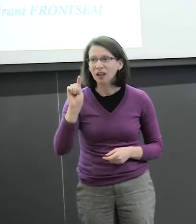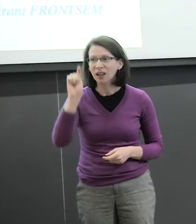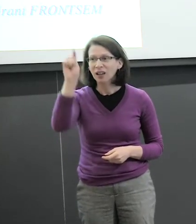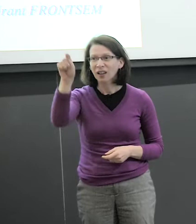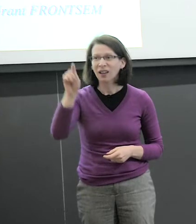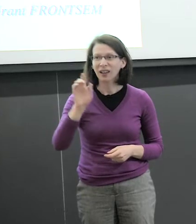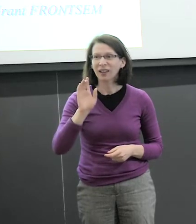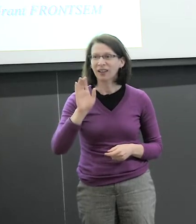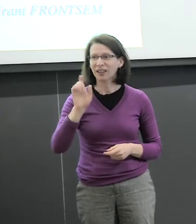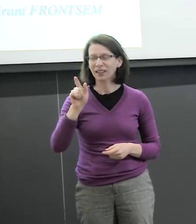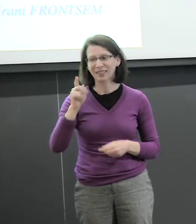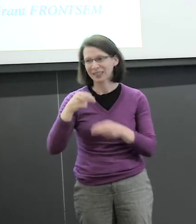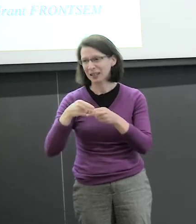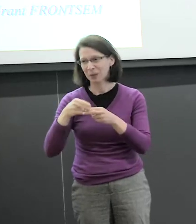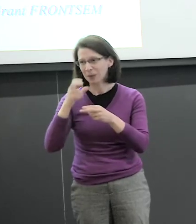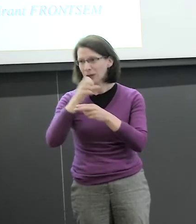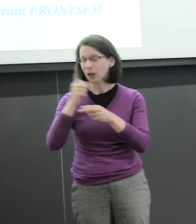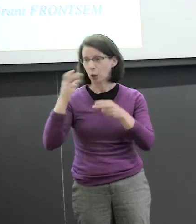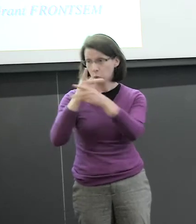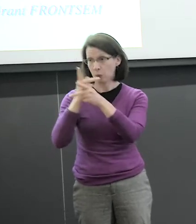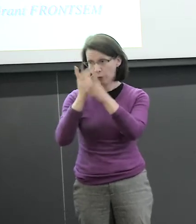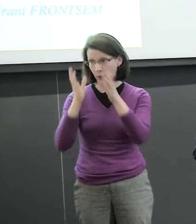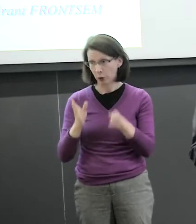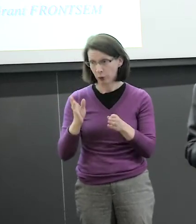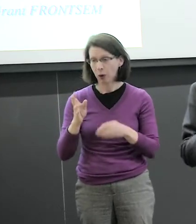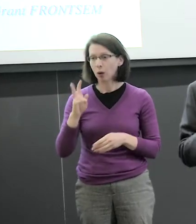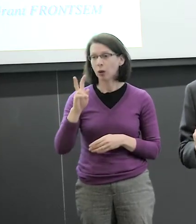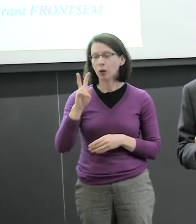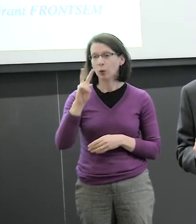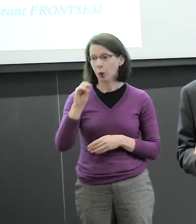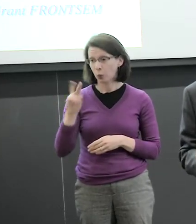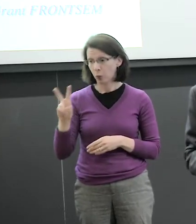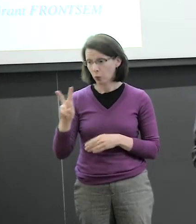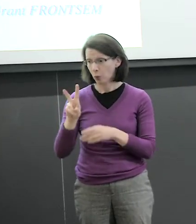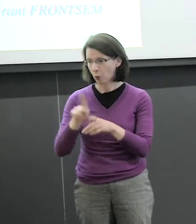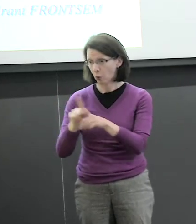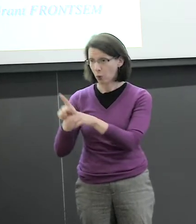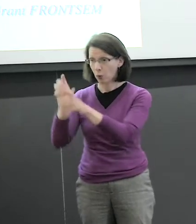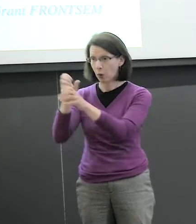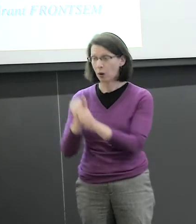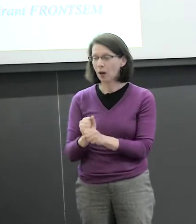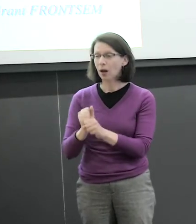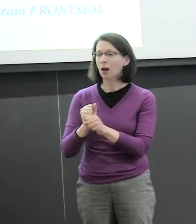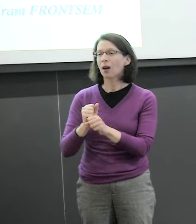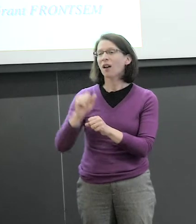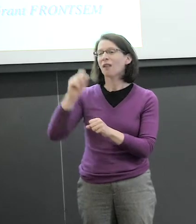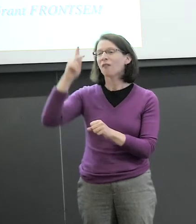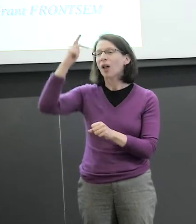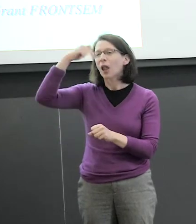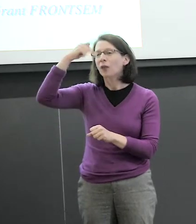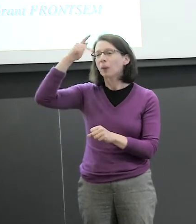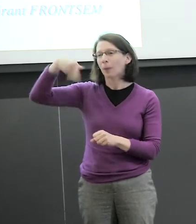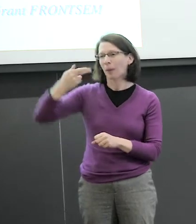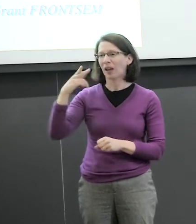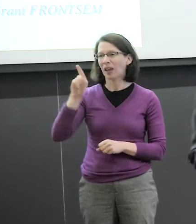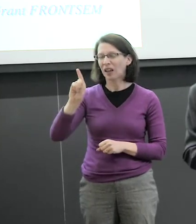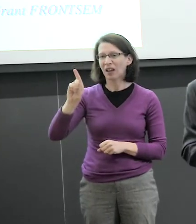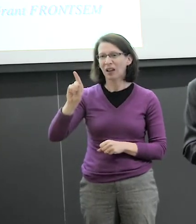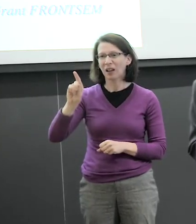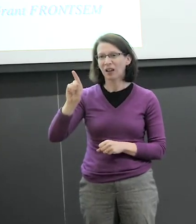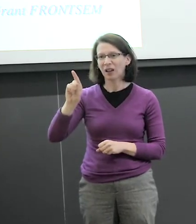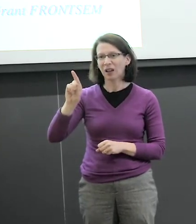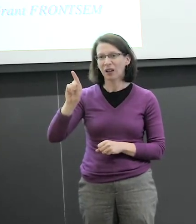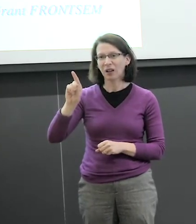his supervisor. In 2002, he also got a PhD in philosophy this time at the École